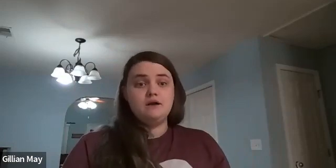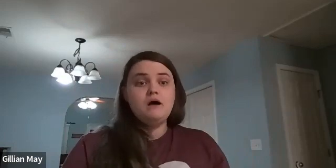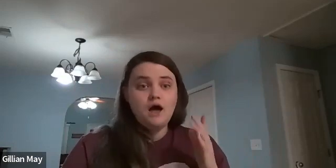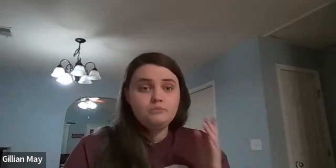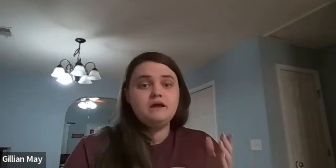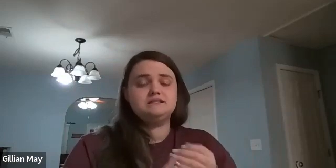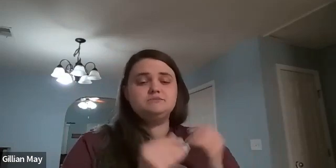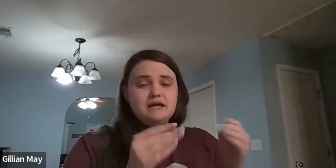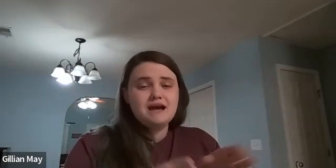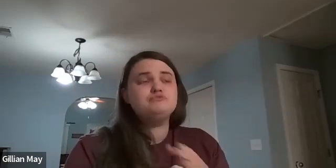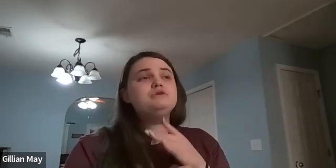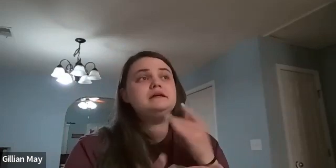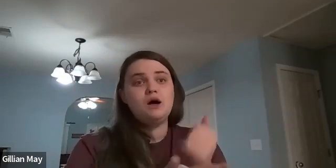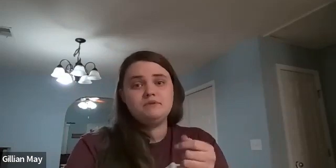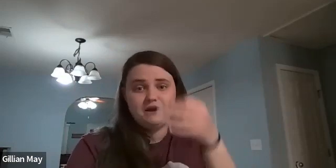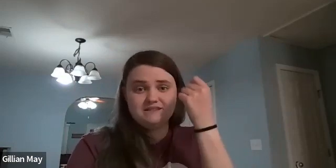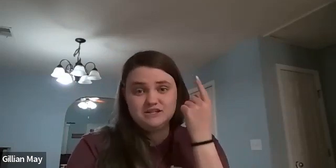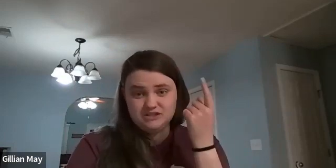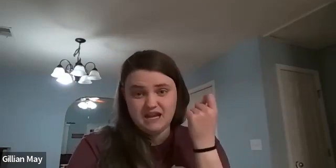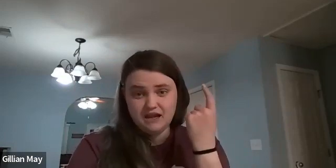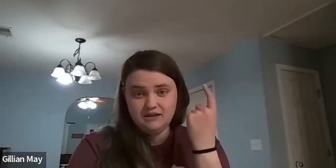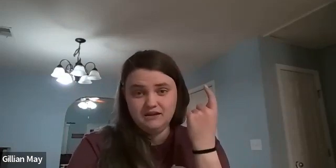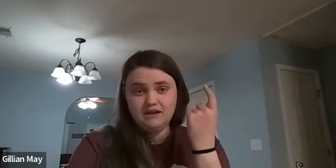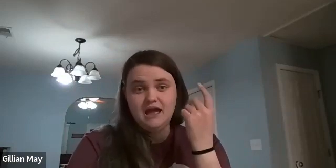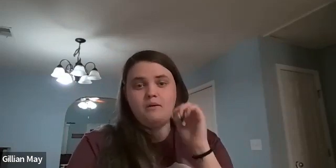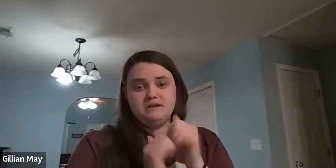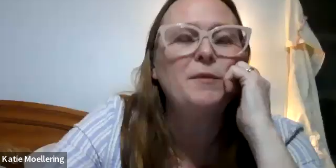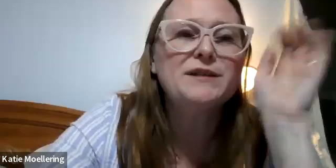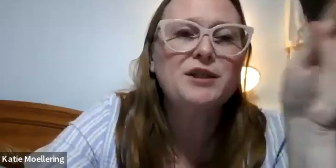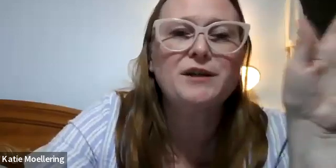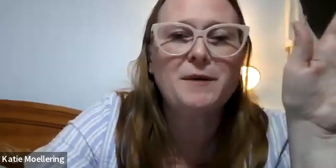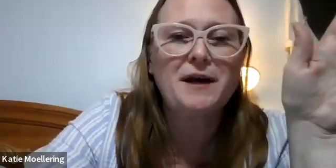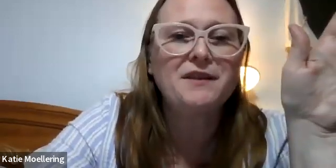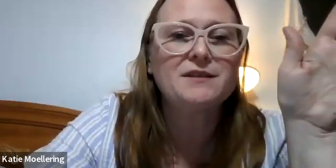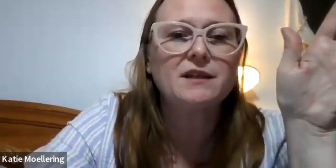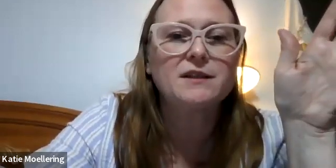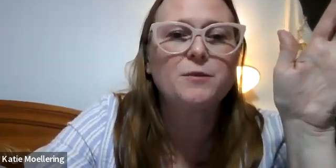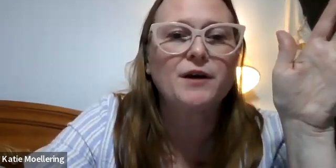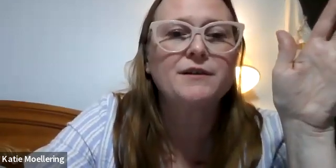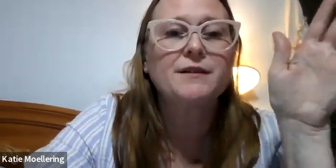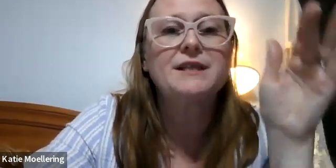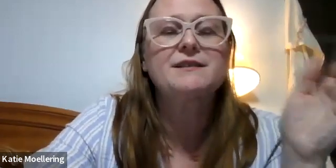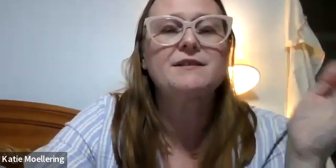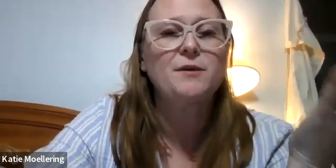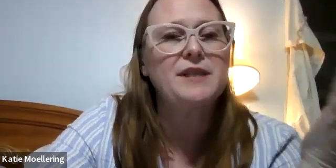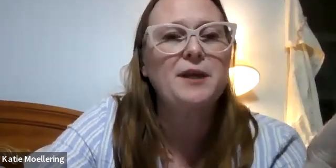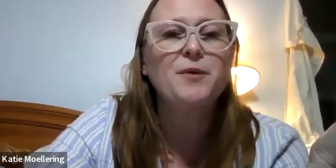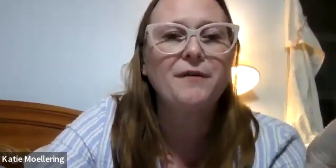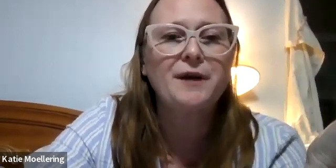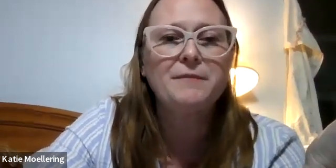will help explain and kind of really help the parents understand. Okay, so I'm always curious about how things like this work. Is that a program